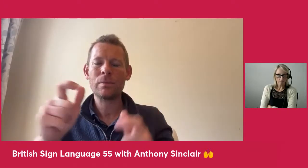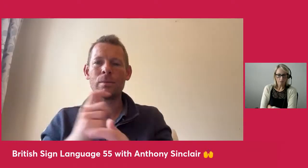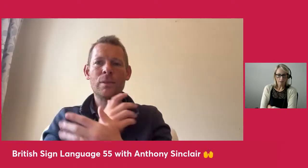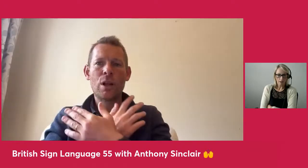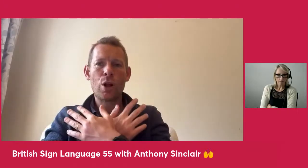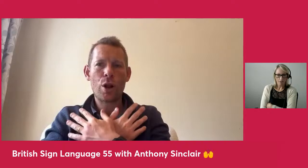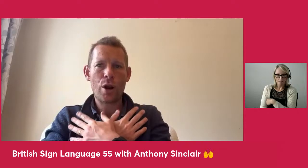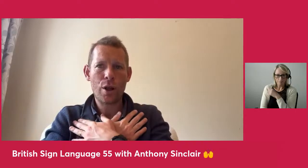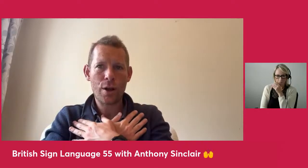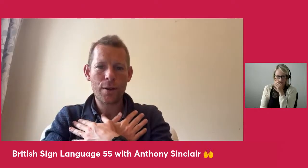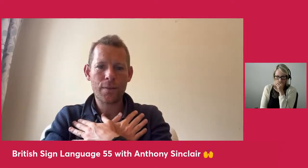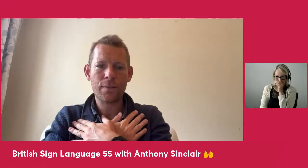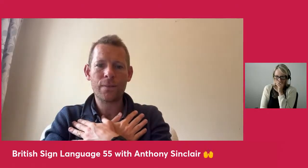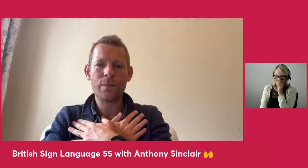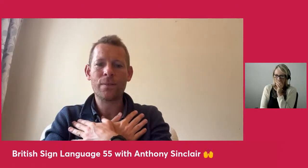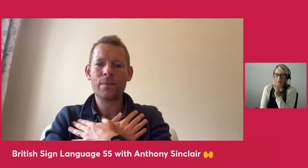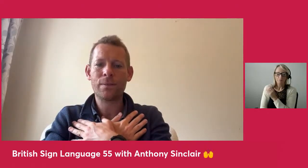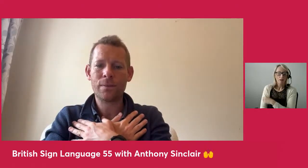care or caring,